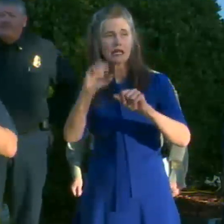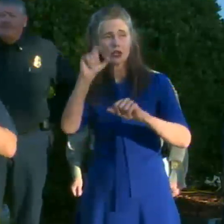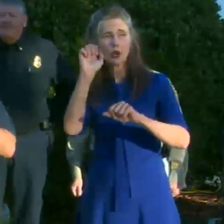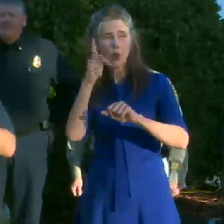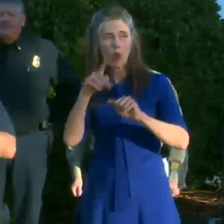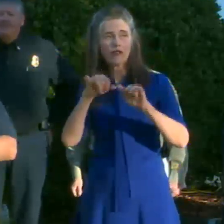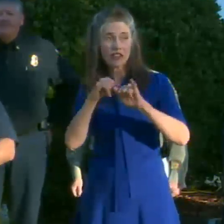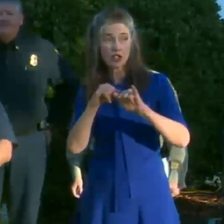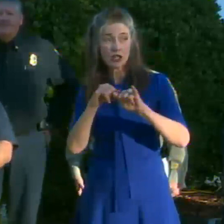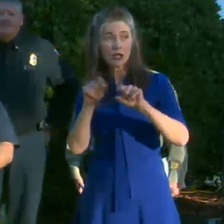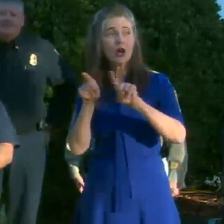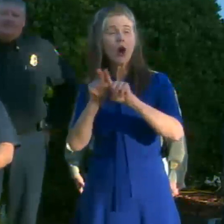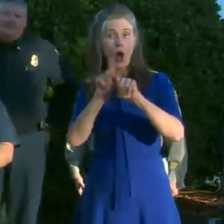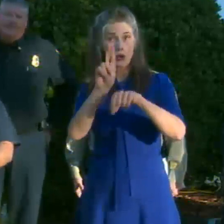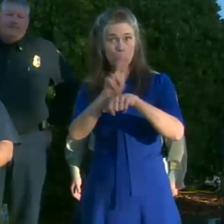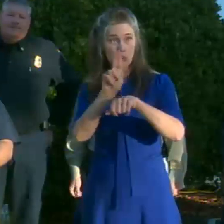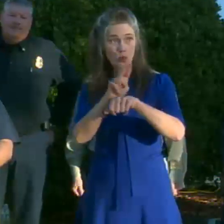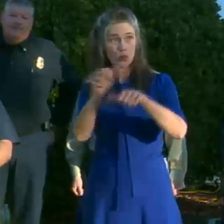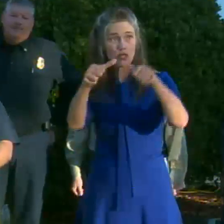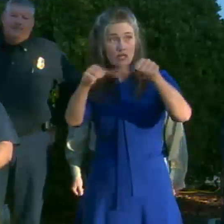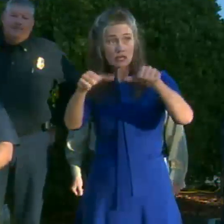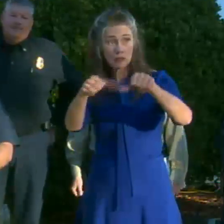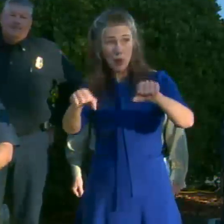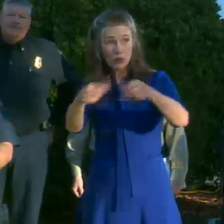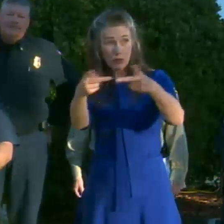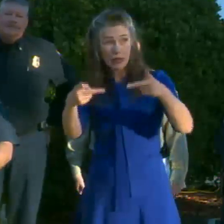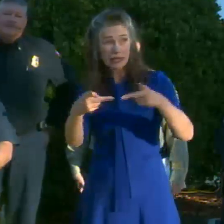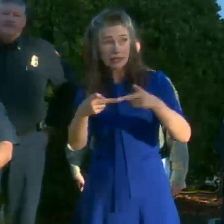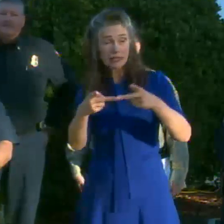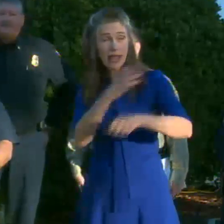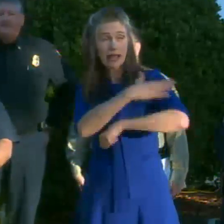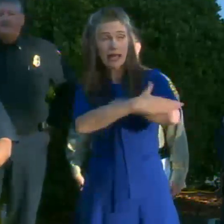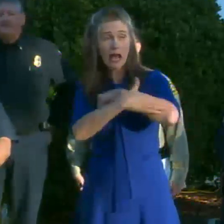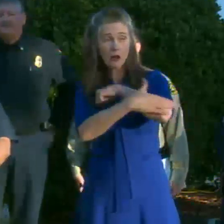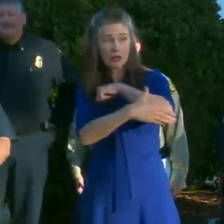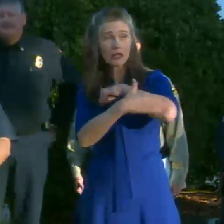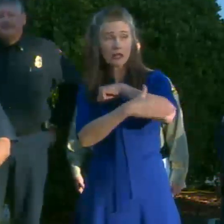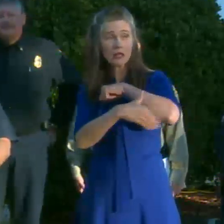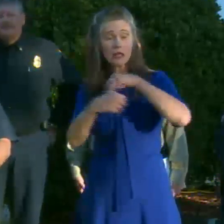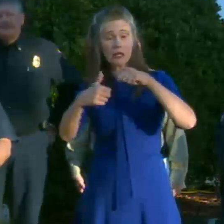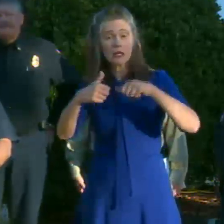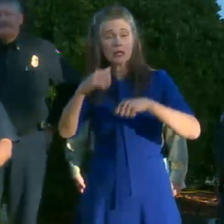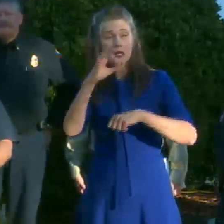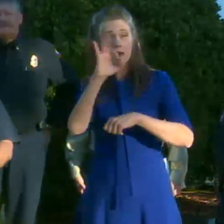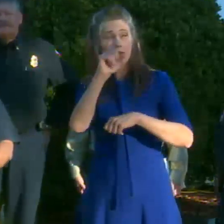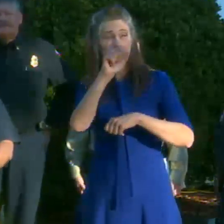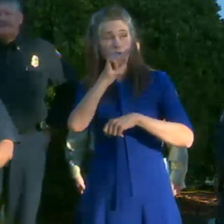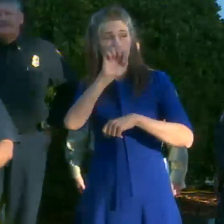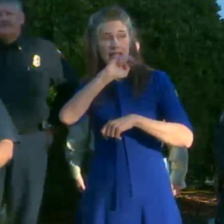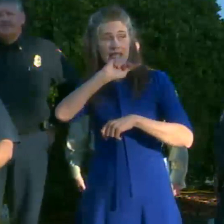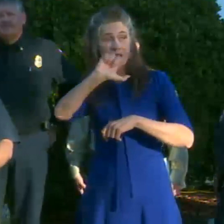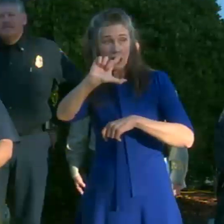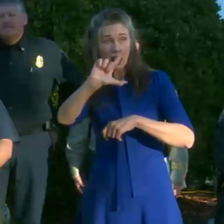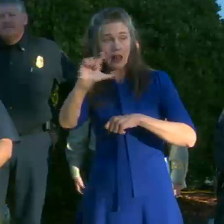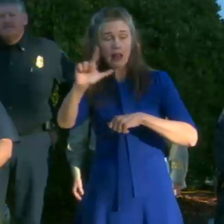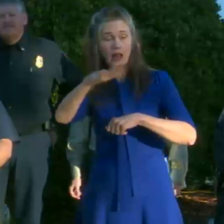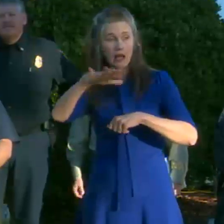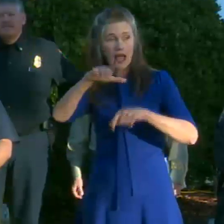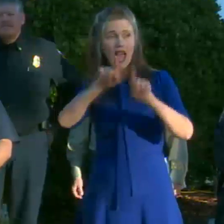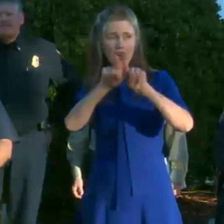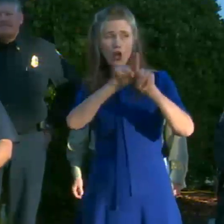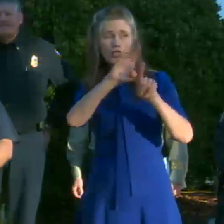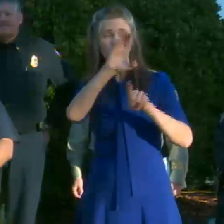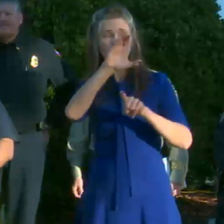the county Foothill landfill and also some other areas in Caltrans. Other sites are opening